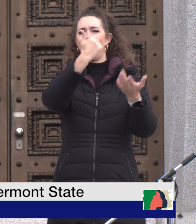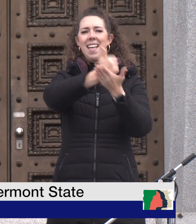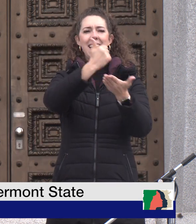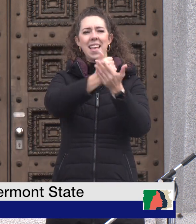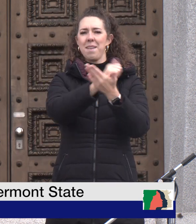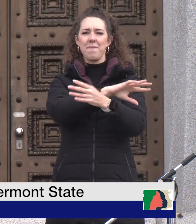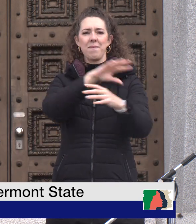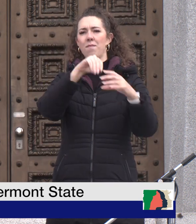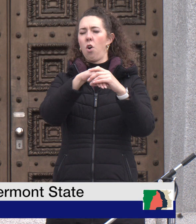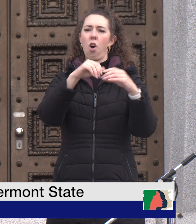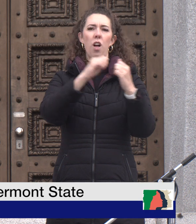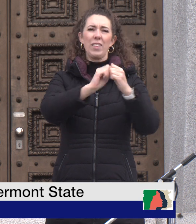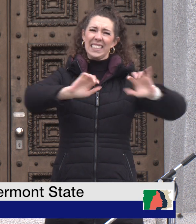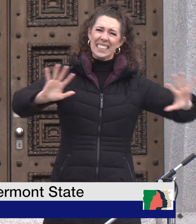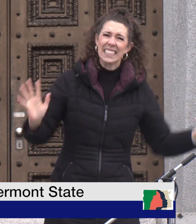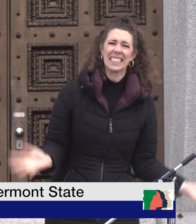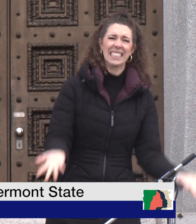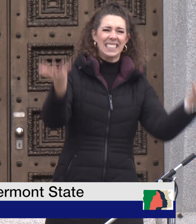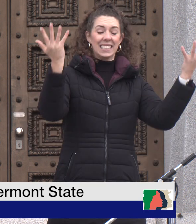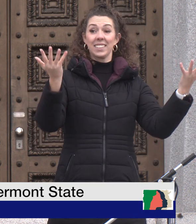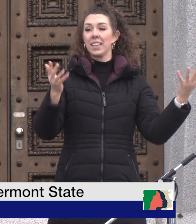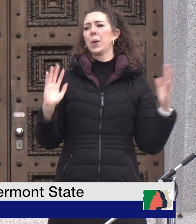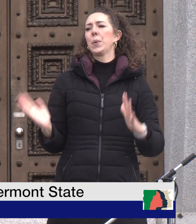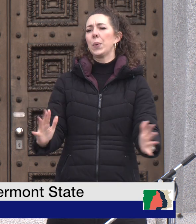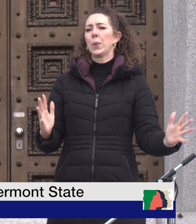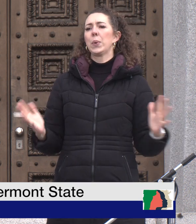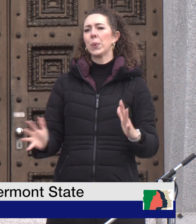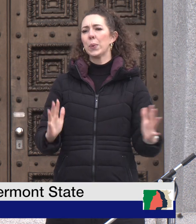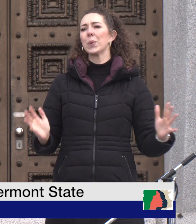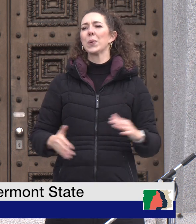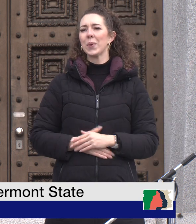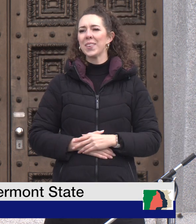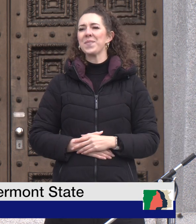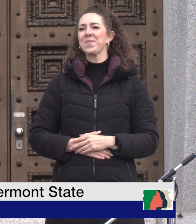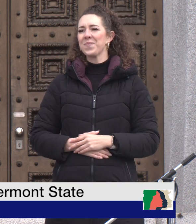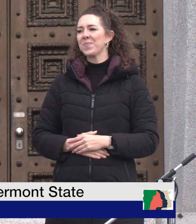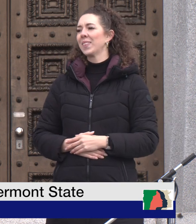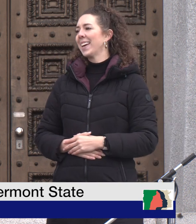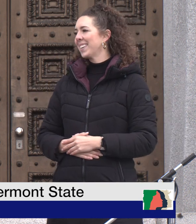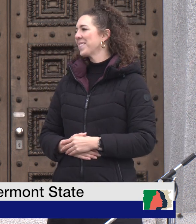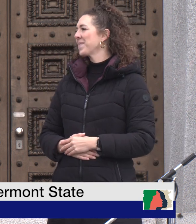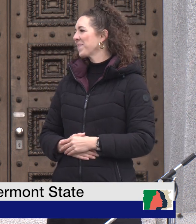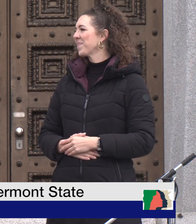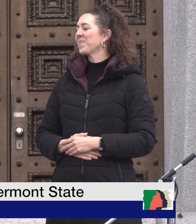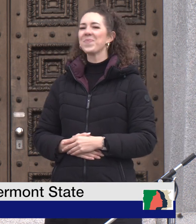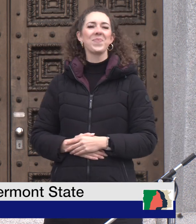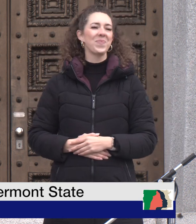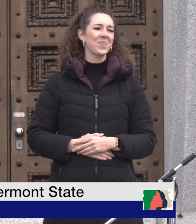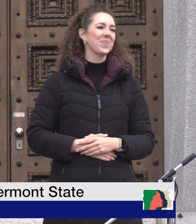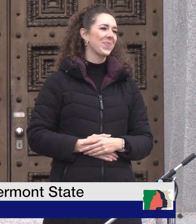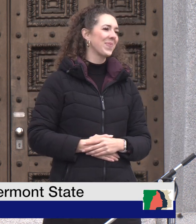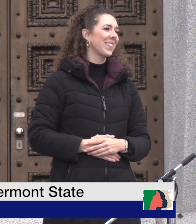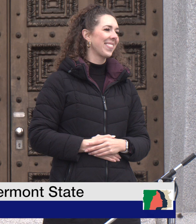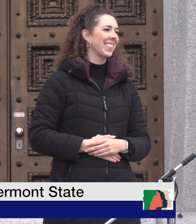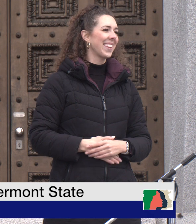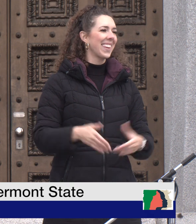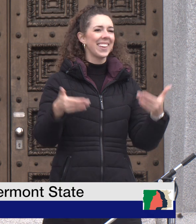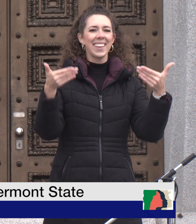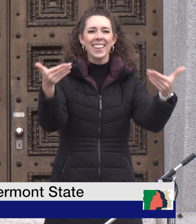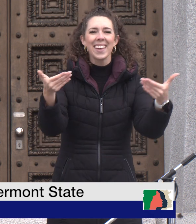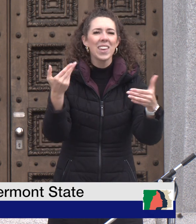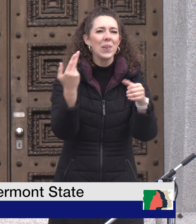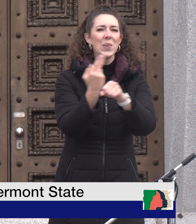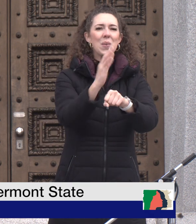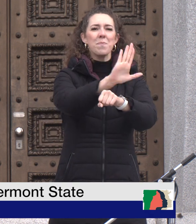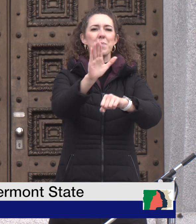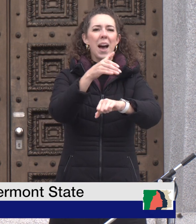final push. Yeah, Let's use all of our collective might